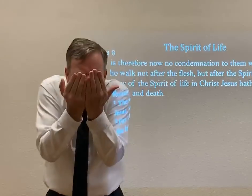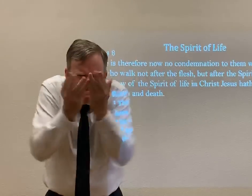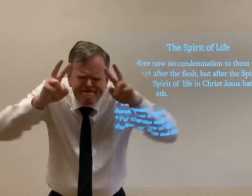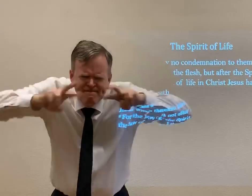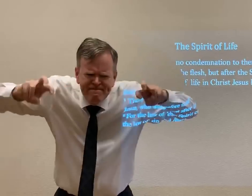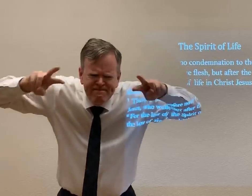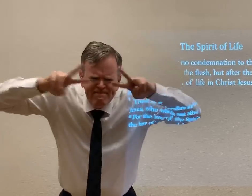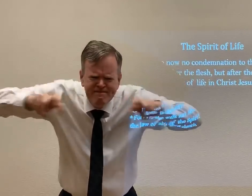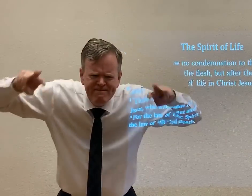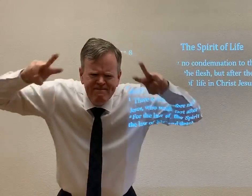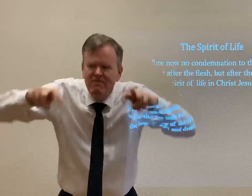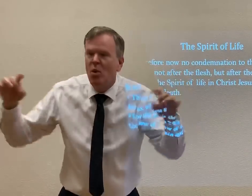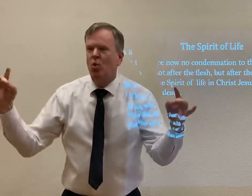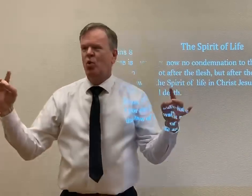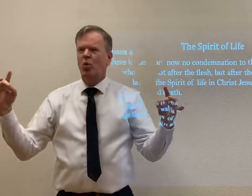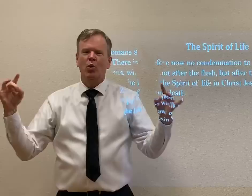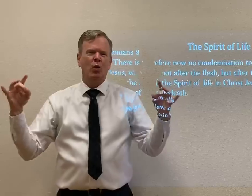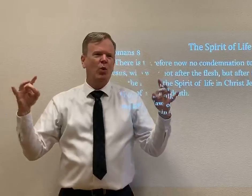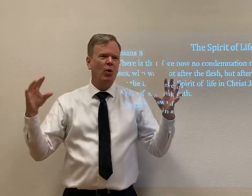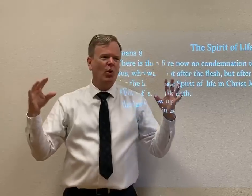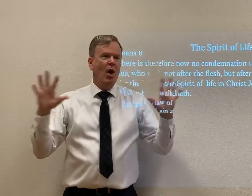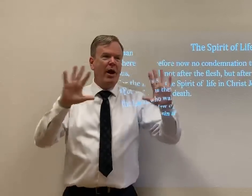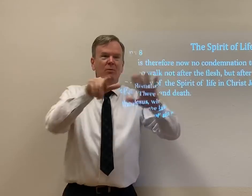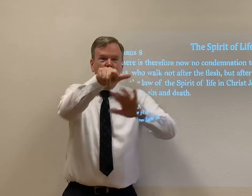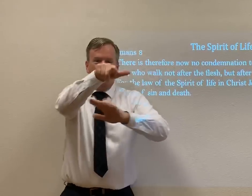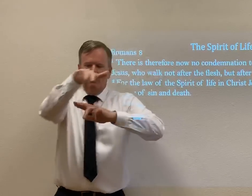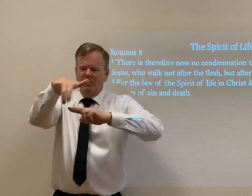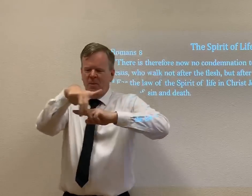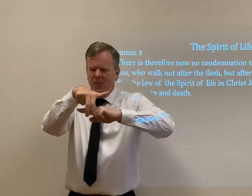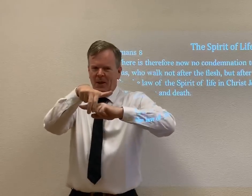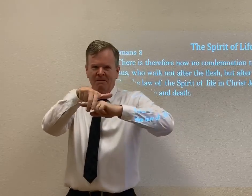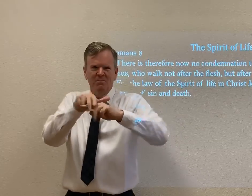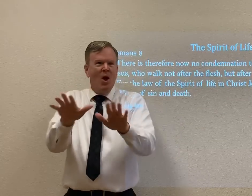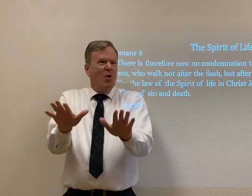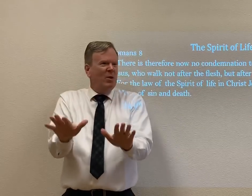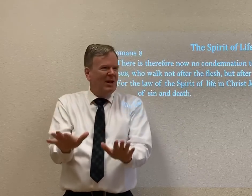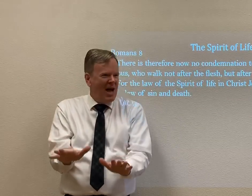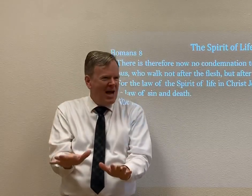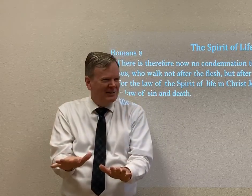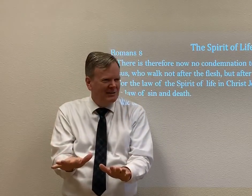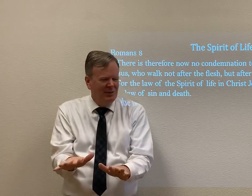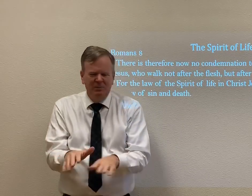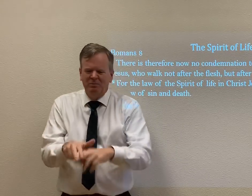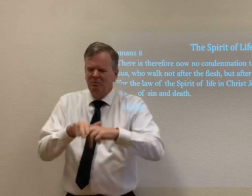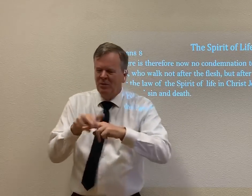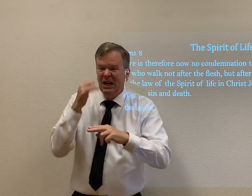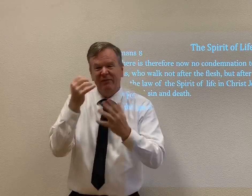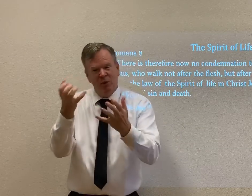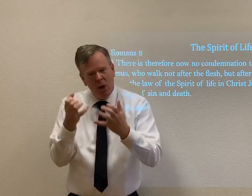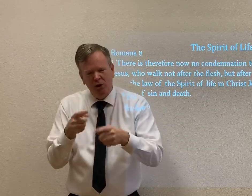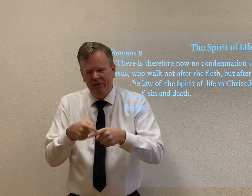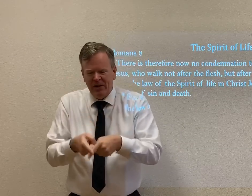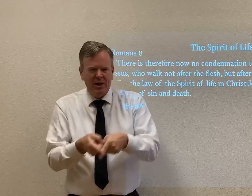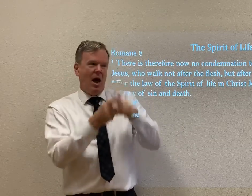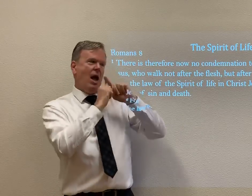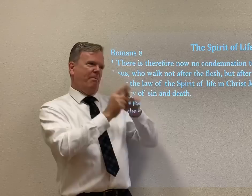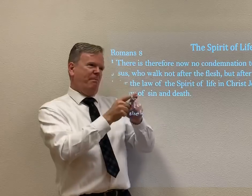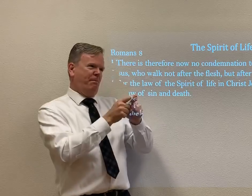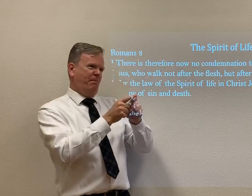Yeah, okay. I have my facial wrinkles because I've spent plenty of time analyzing and reading this, but when you sit down, you relax if you want, put your feet